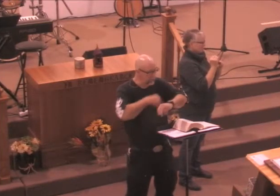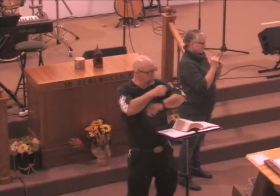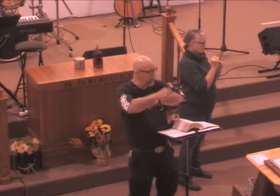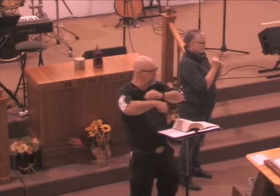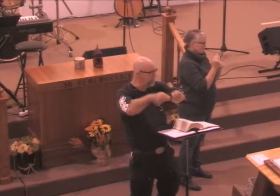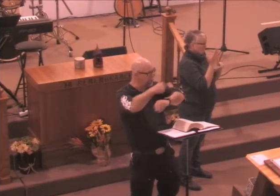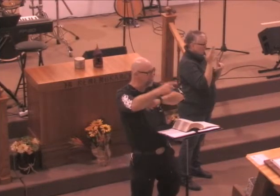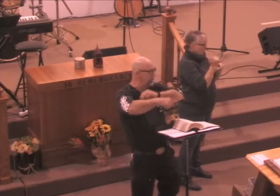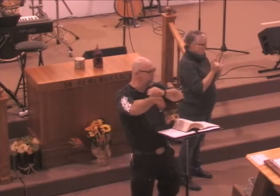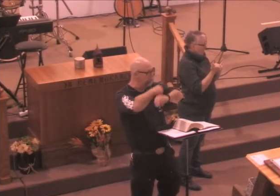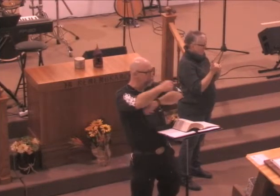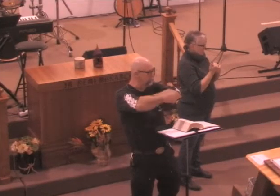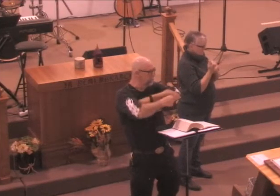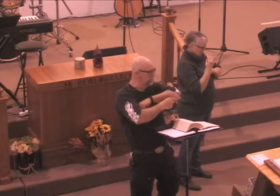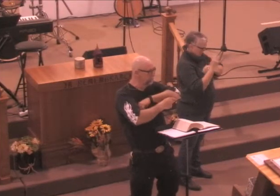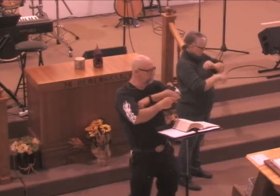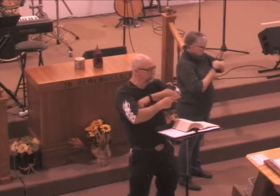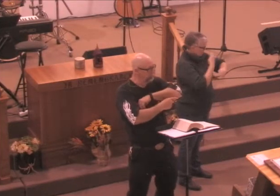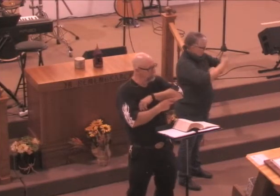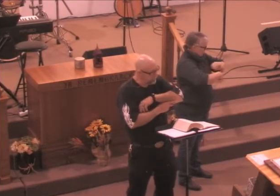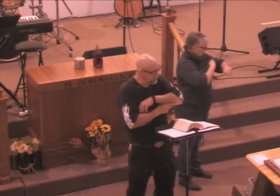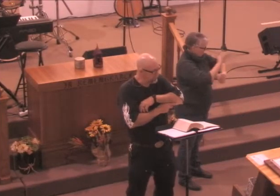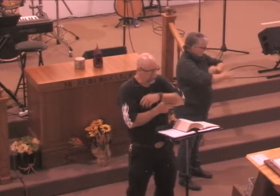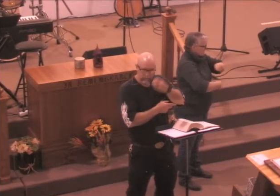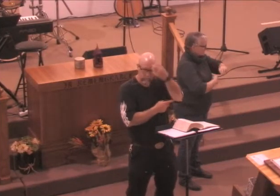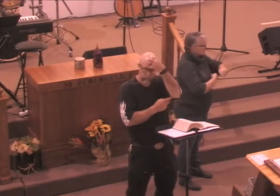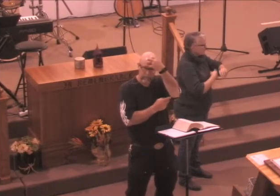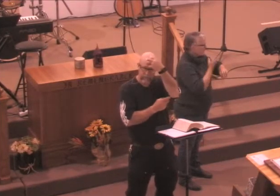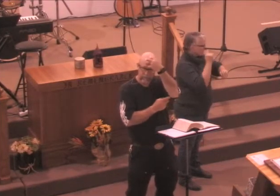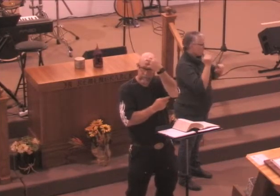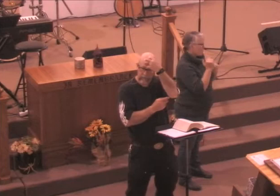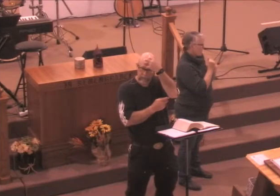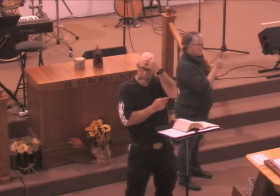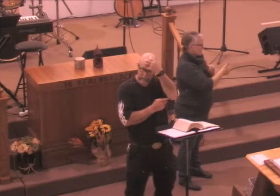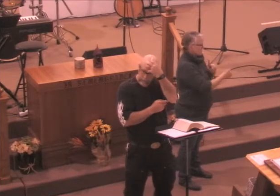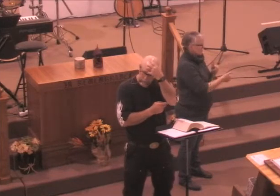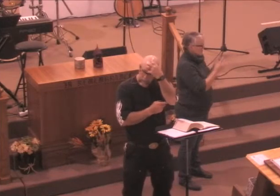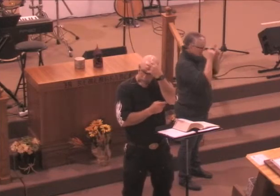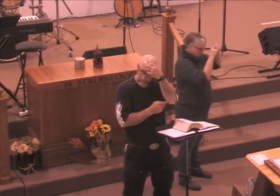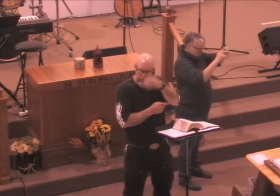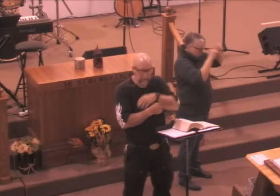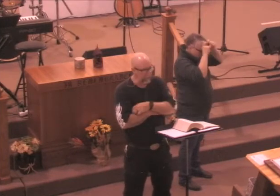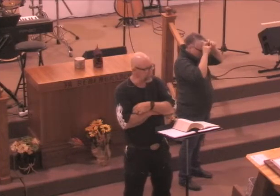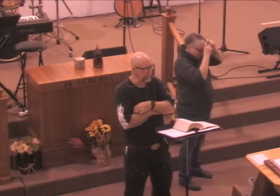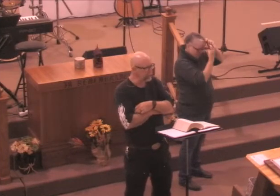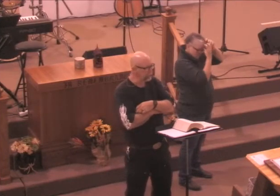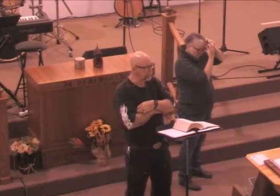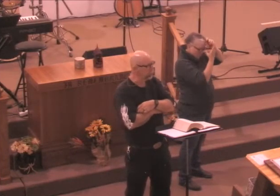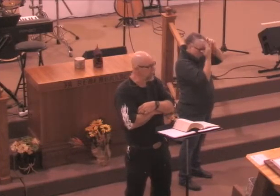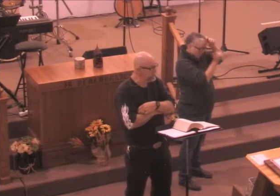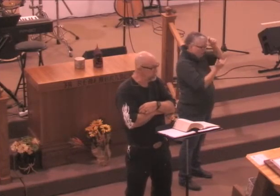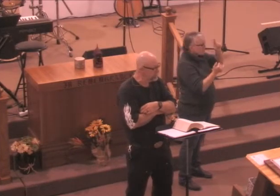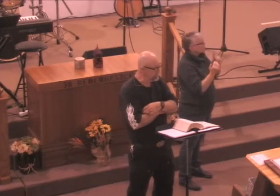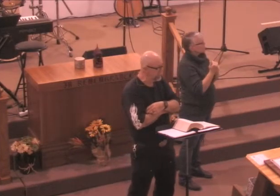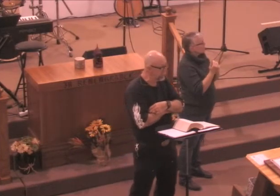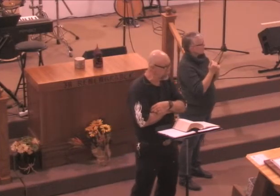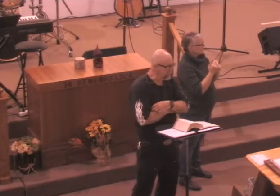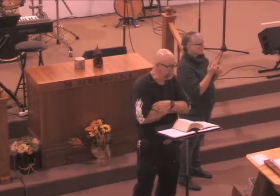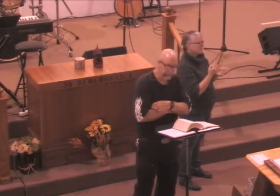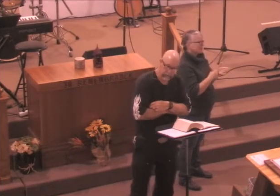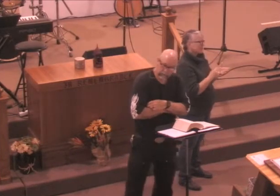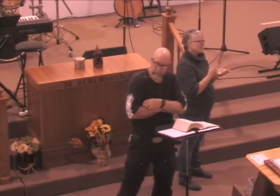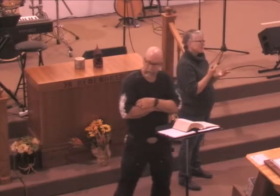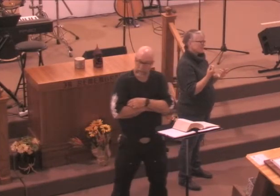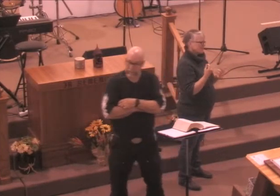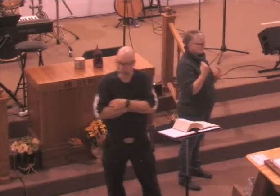Why do they wrap that around their arms? Reminders. Why is that on their head? It's a reminder. Yeah, they get crazy with some of that